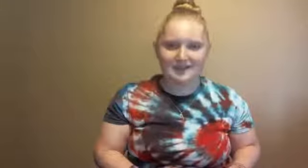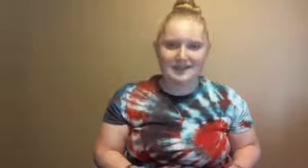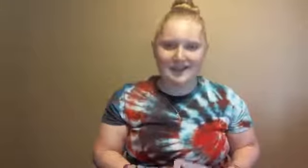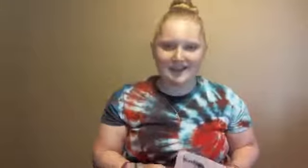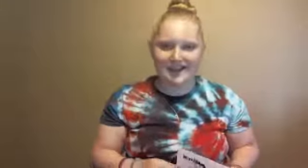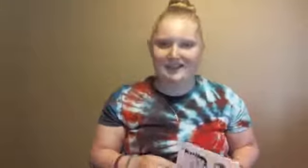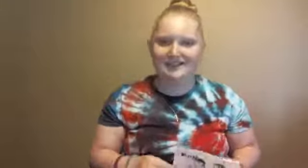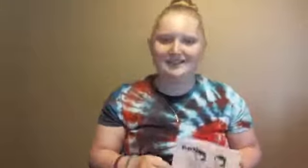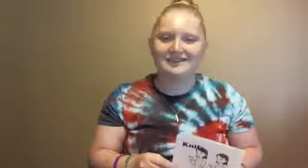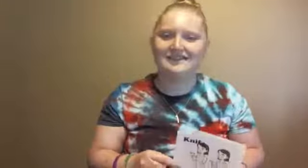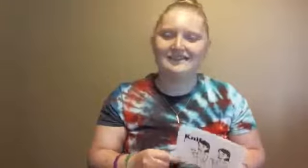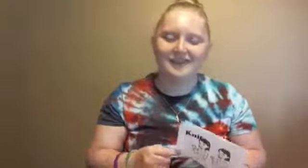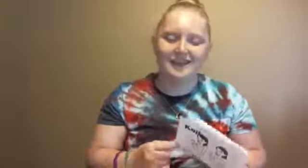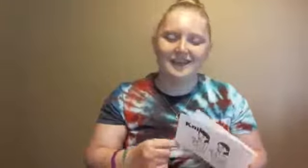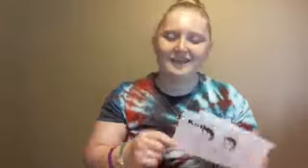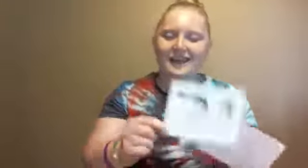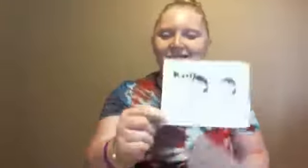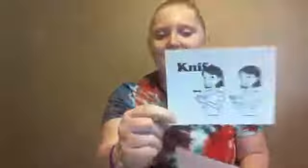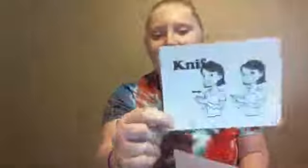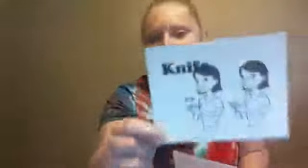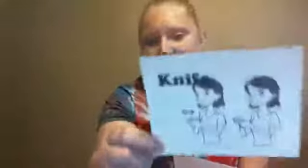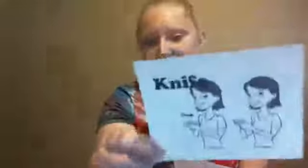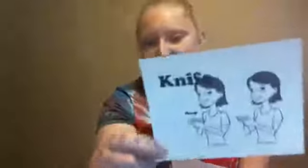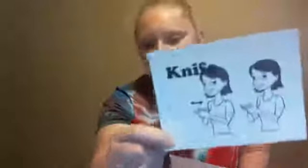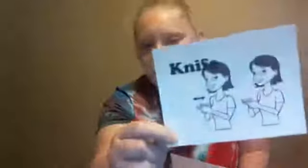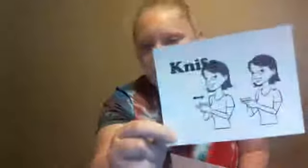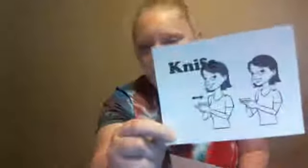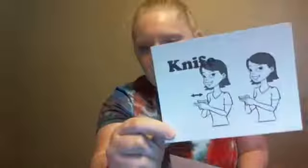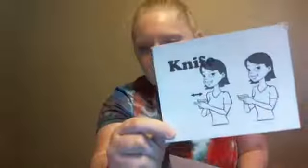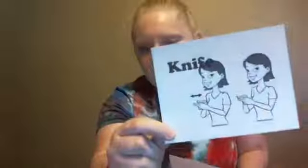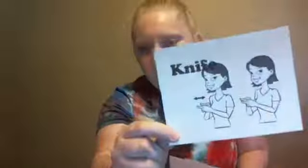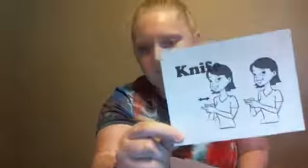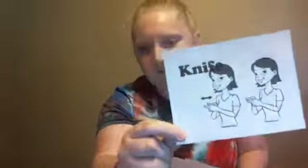Just like that. That's how you sign knife.